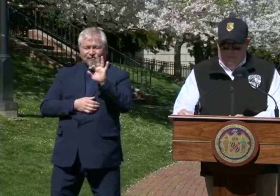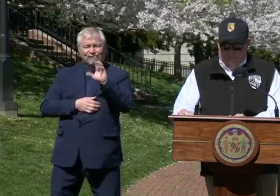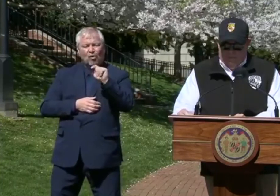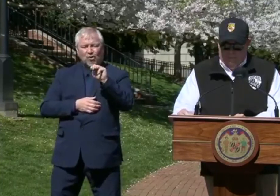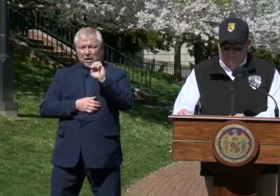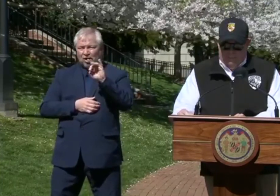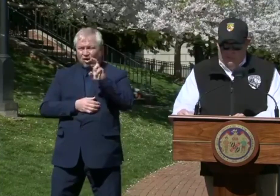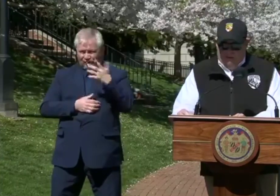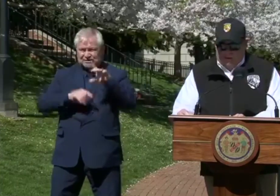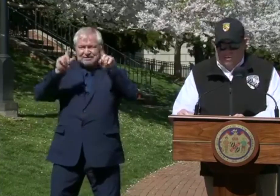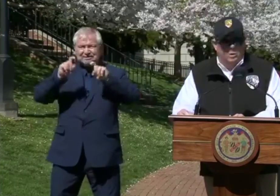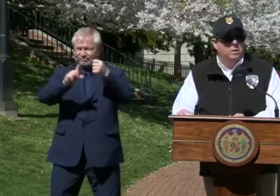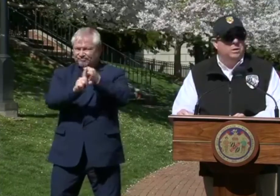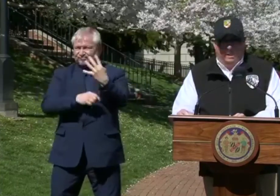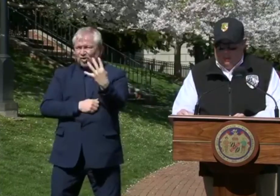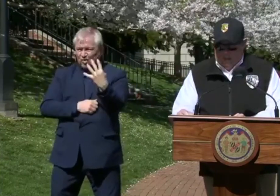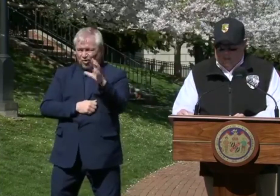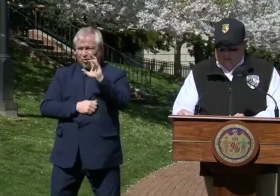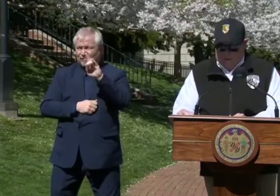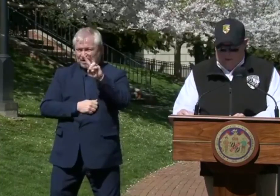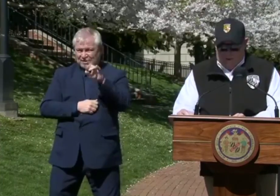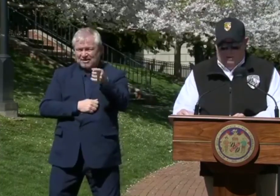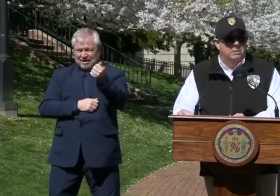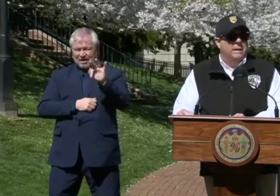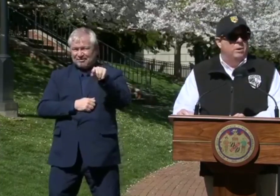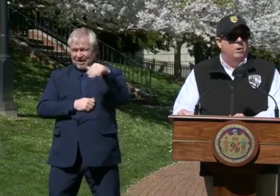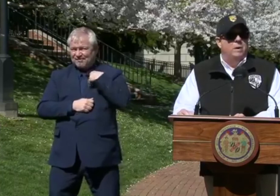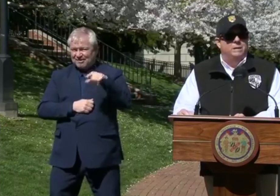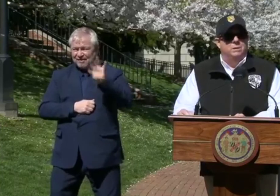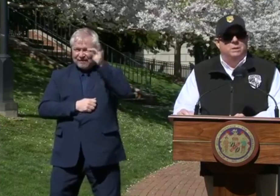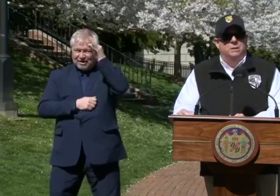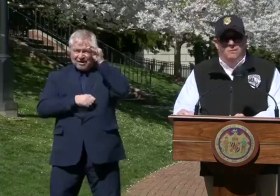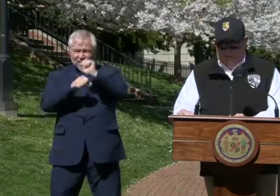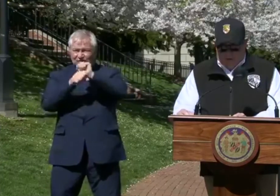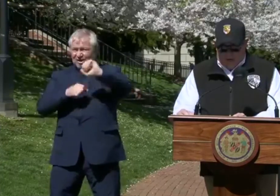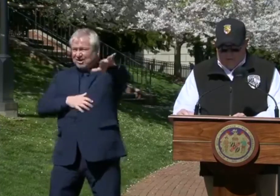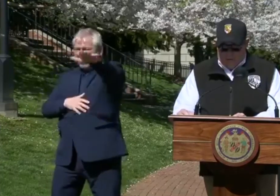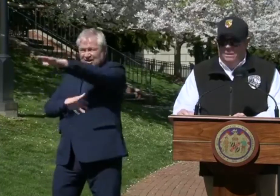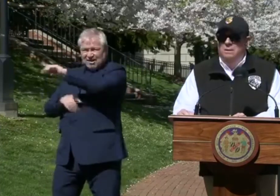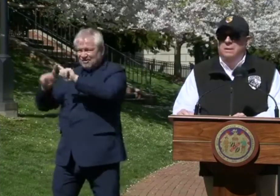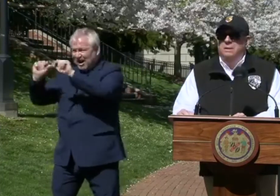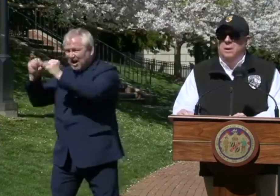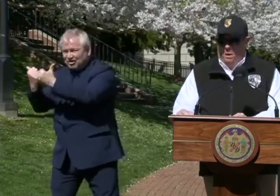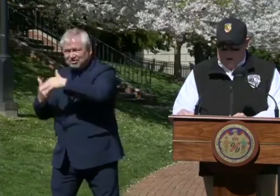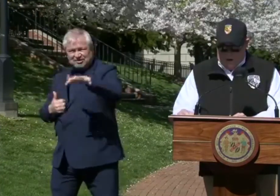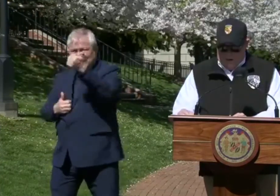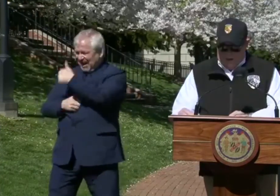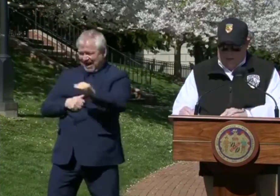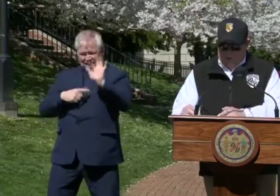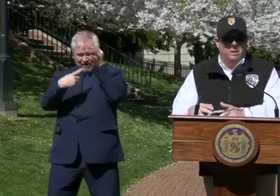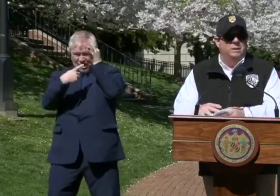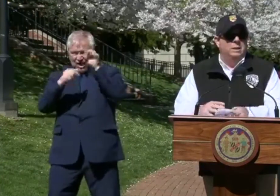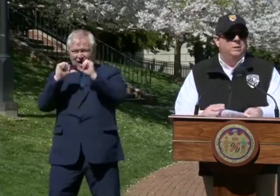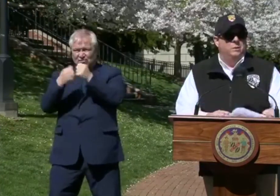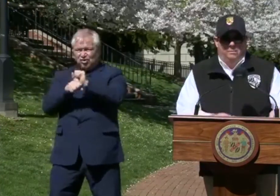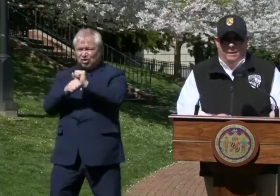COVID-19. Federal workers at these institutions and all agencies of the federal government are and